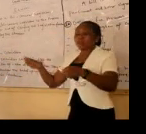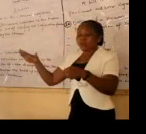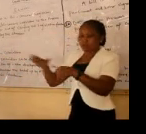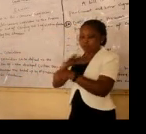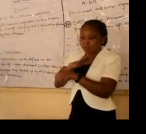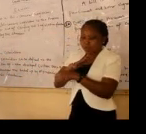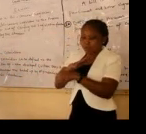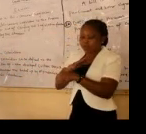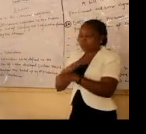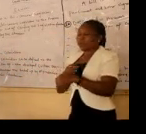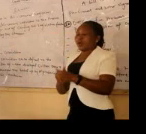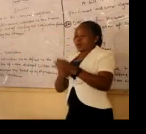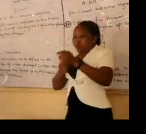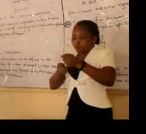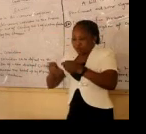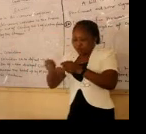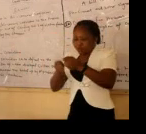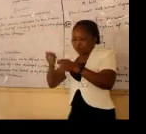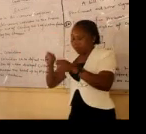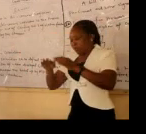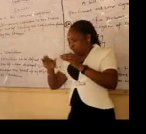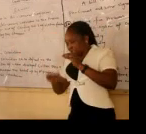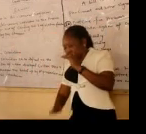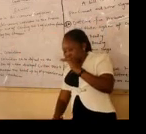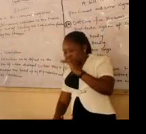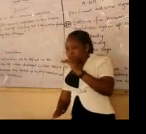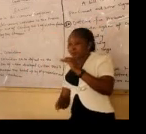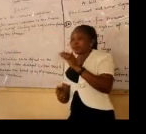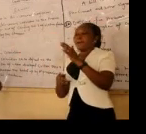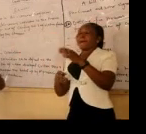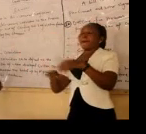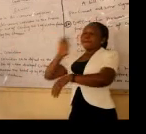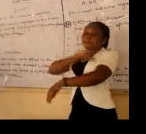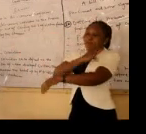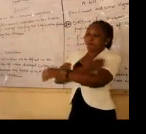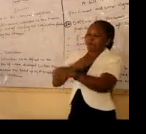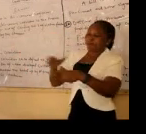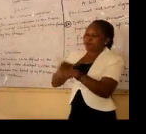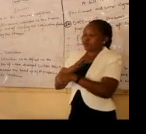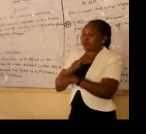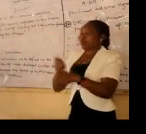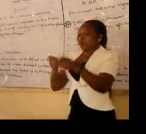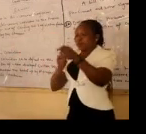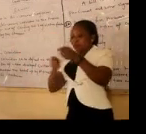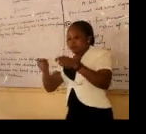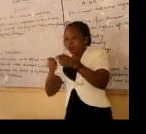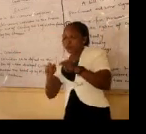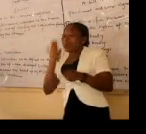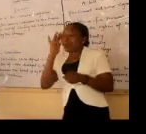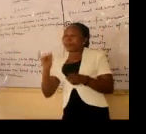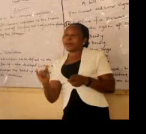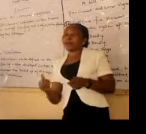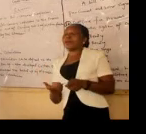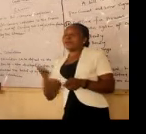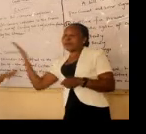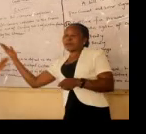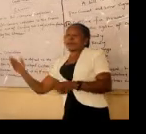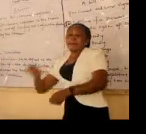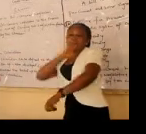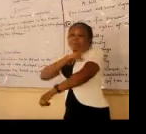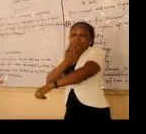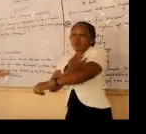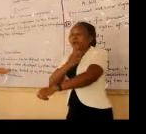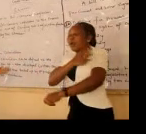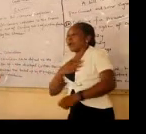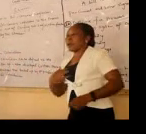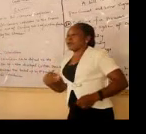country. Now using their resources to increase their own wealth, power and wealth. Now remember